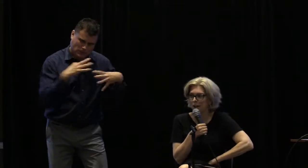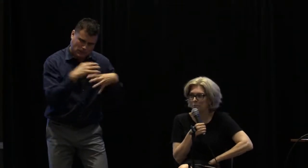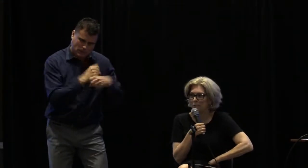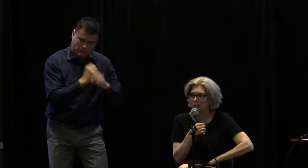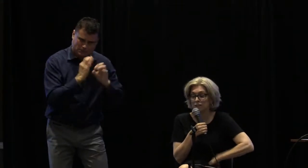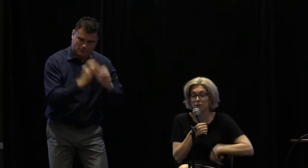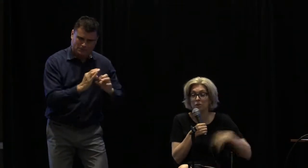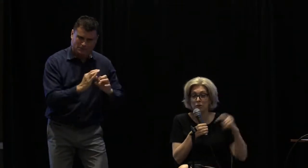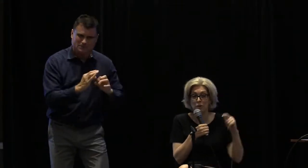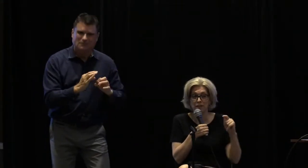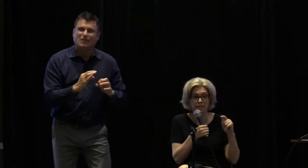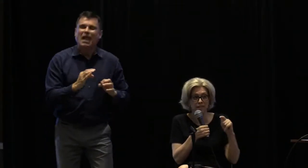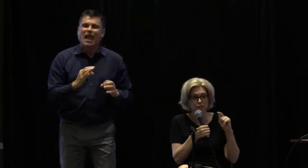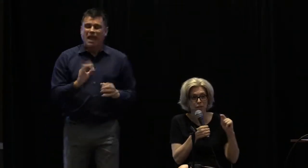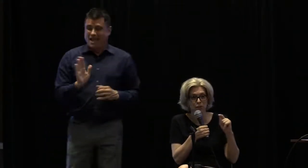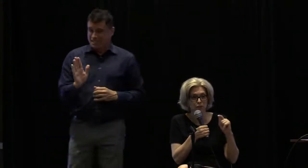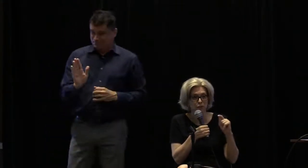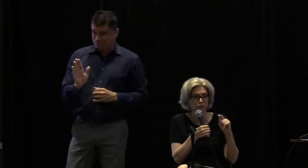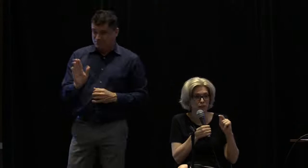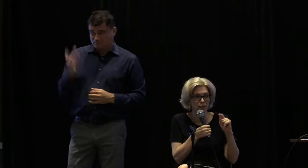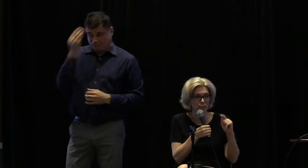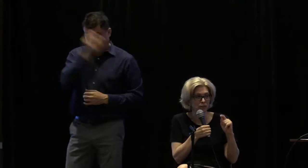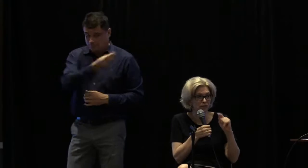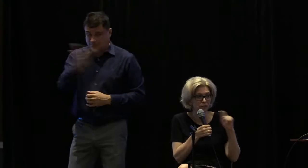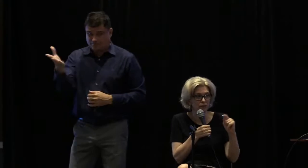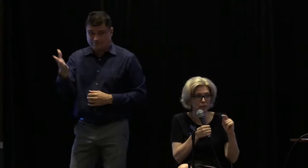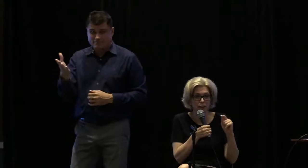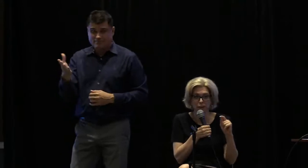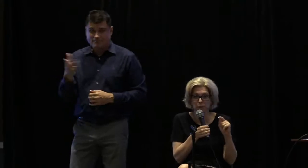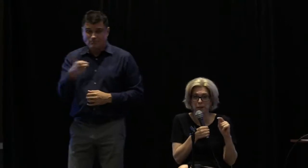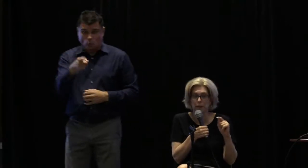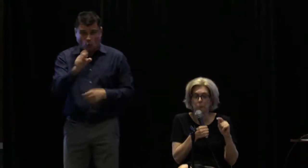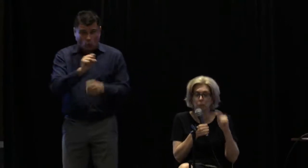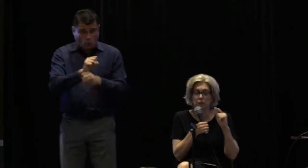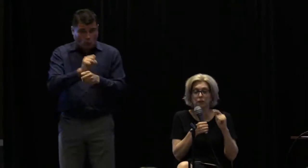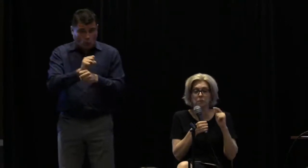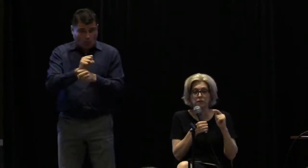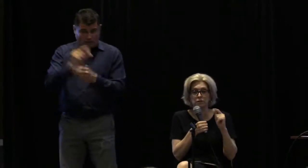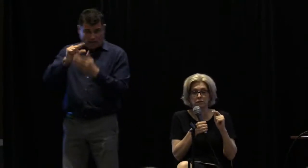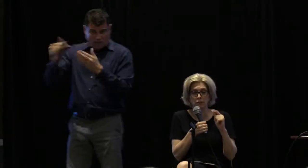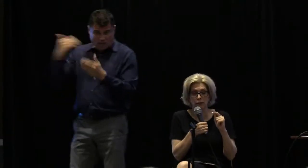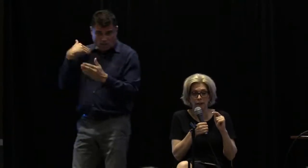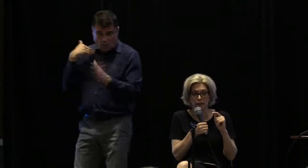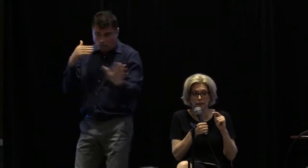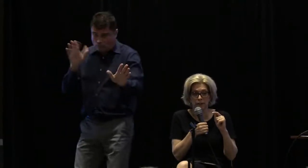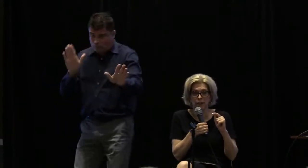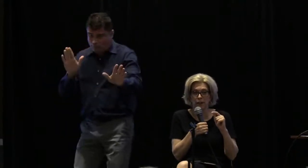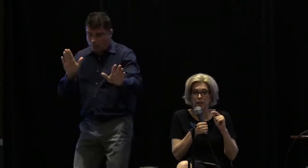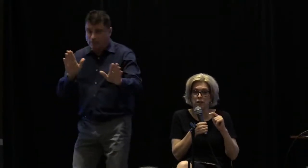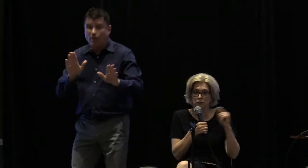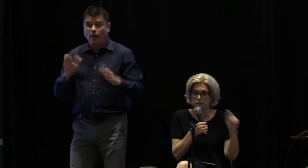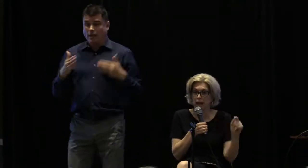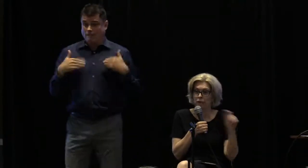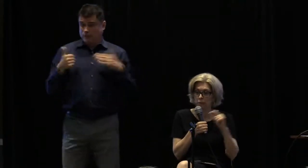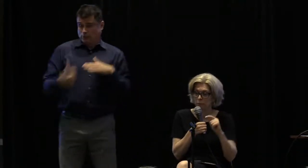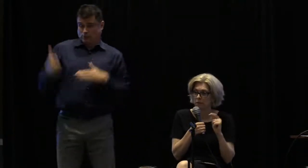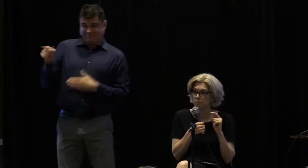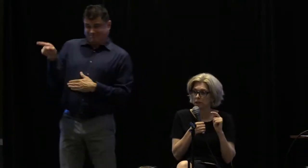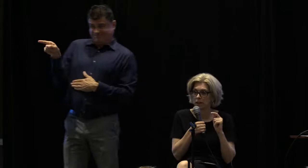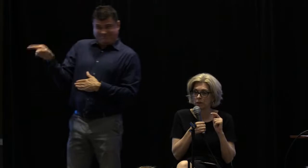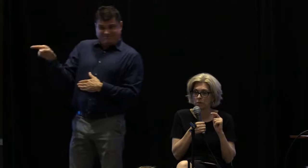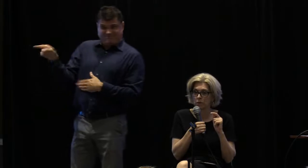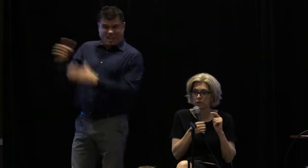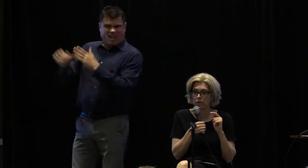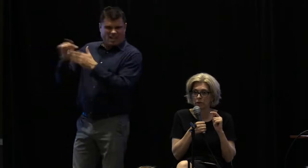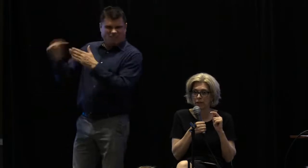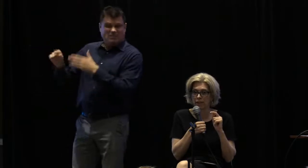remarks. Because you don't know this unless you've worked for the provincial or federal government, but when you're a minister of the crown and your staff prepare